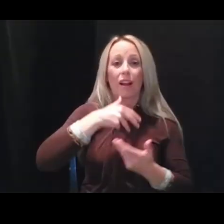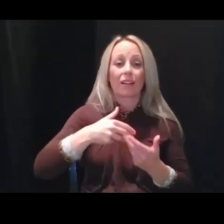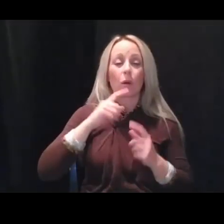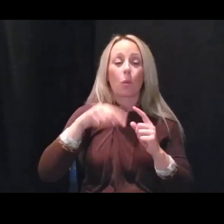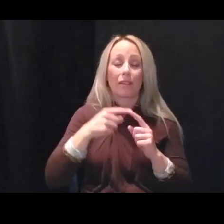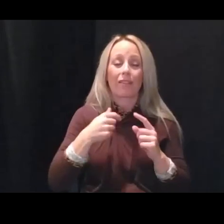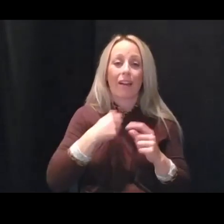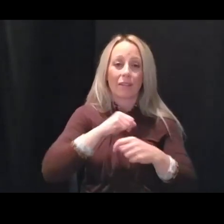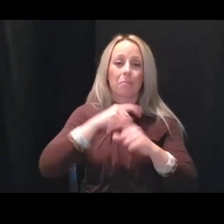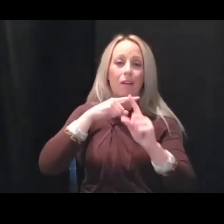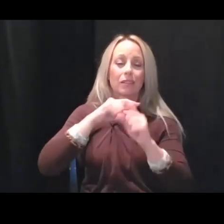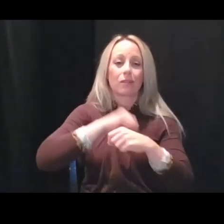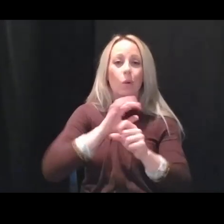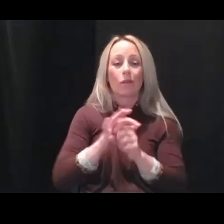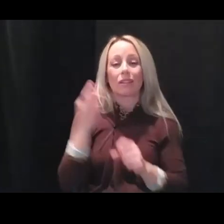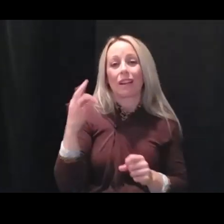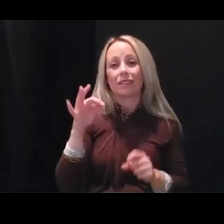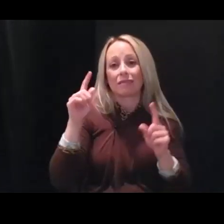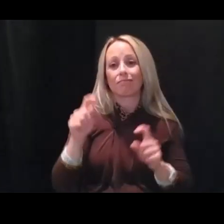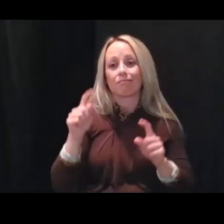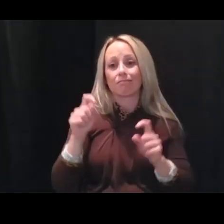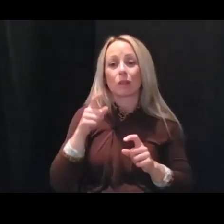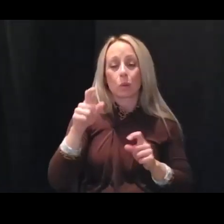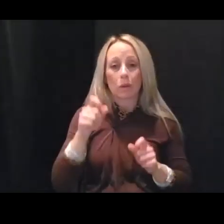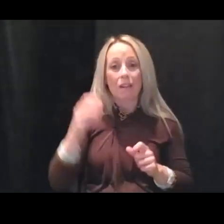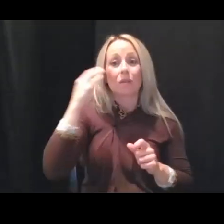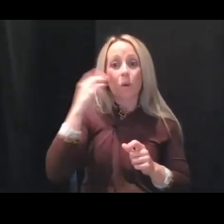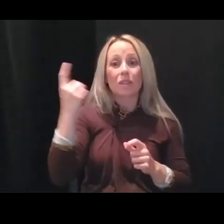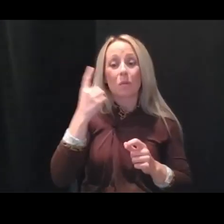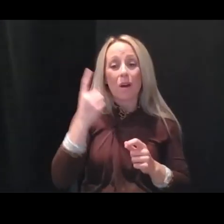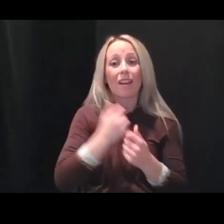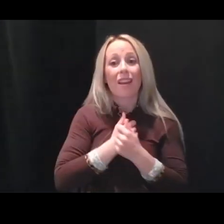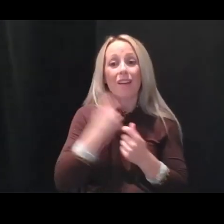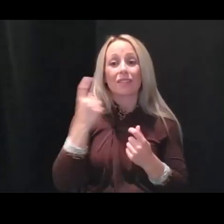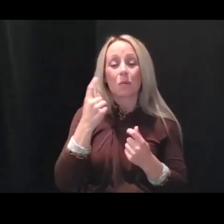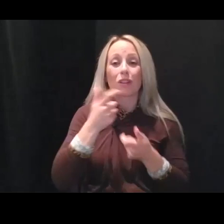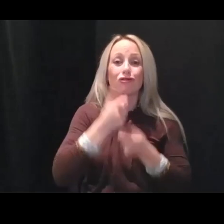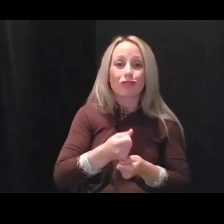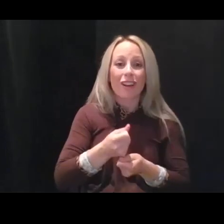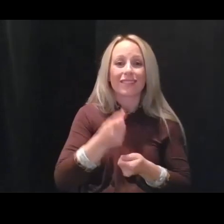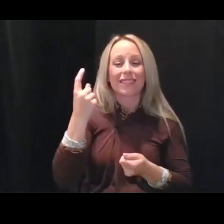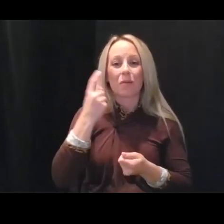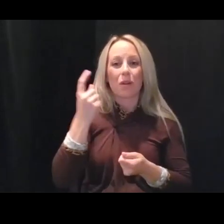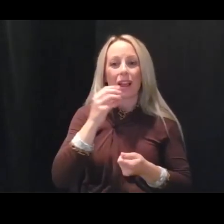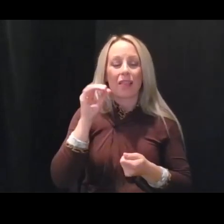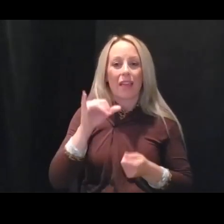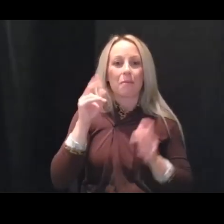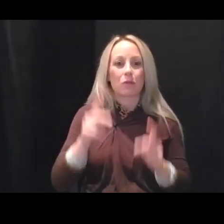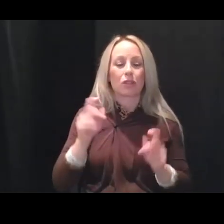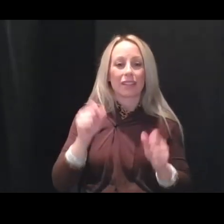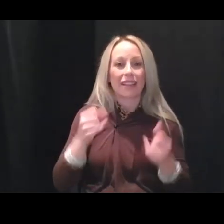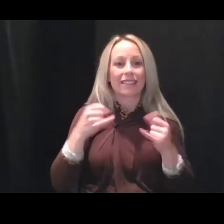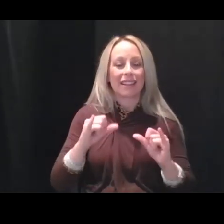positive COVID-19 test. You can know someone, love someone, trust someone, and that person could still